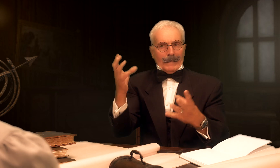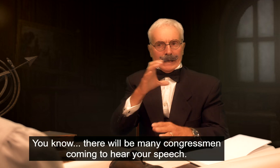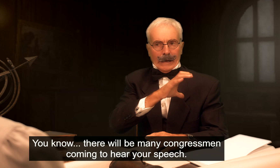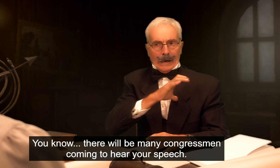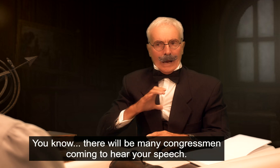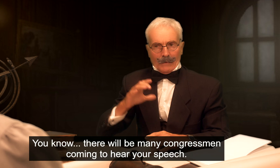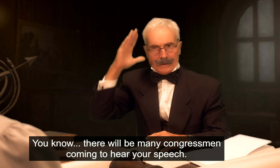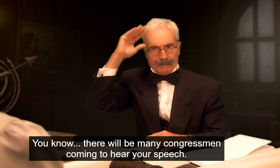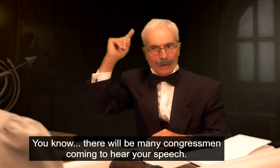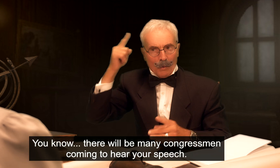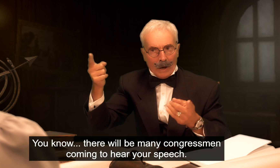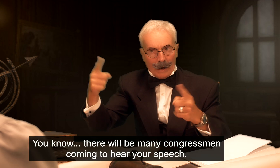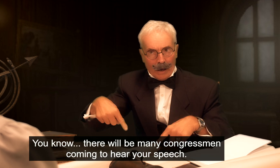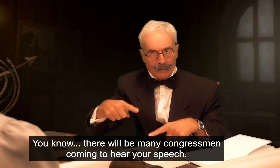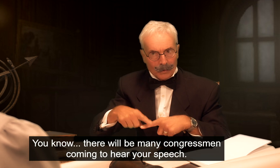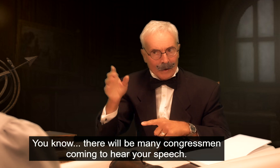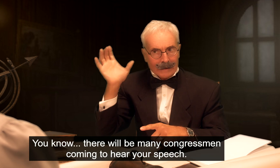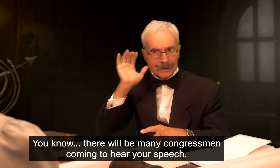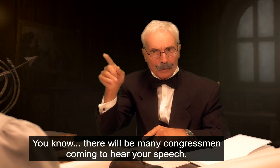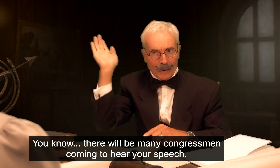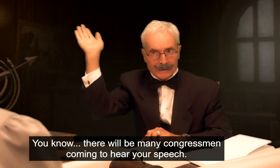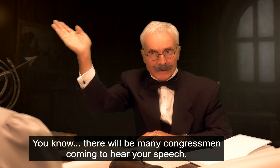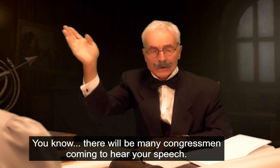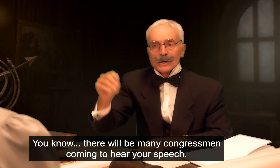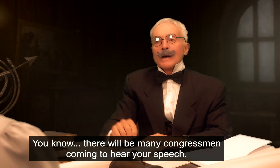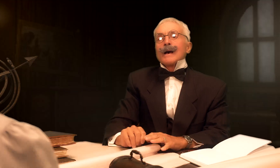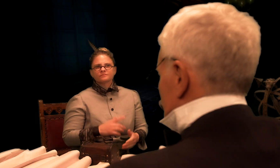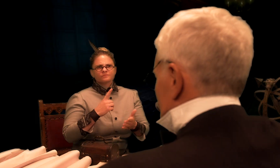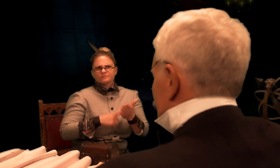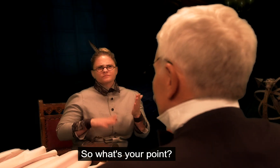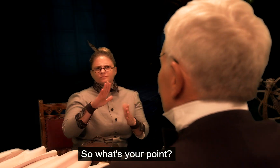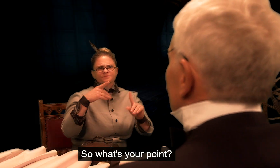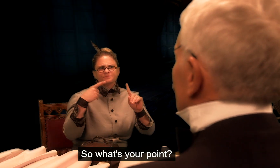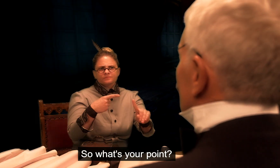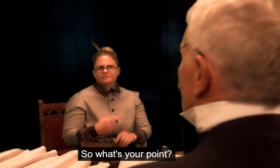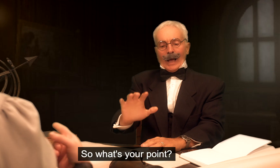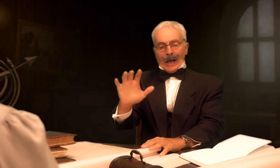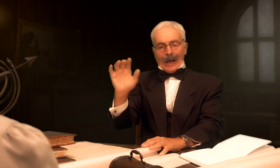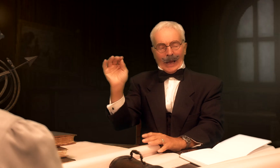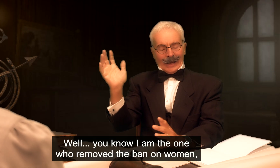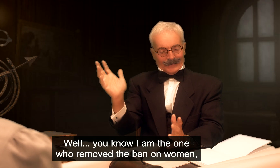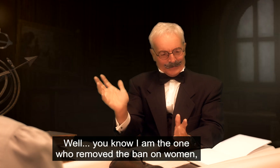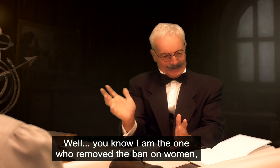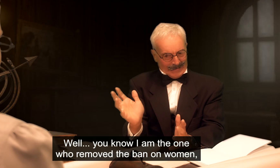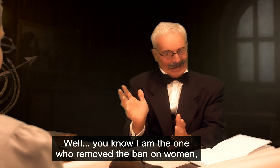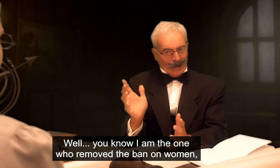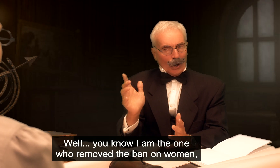You know, there will be many congressmen coming to hear your speech. So what's your point? Well,